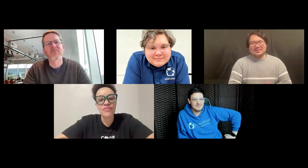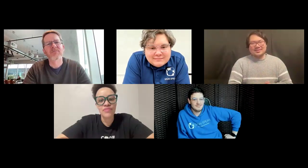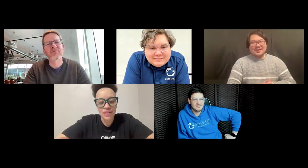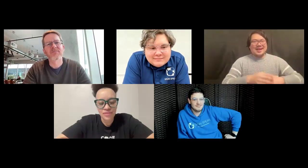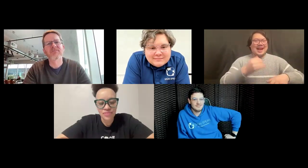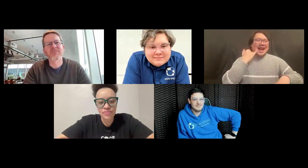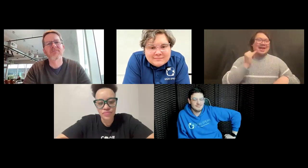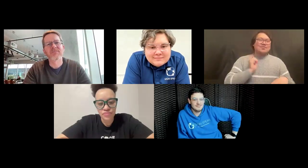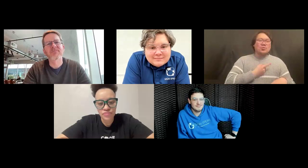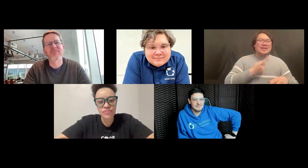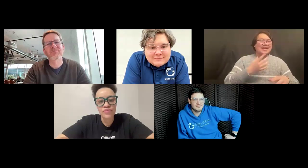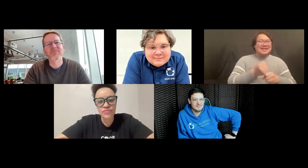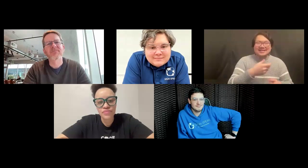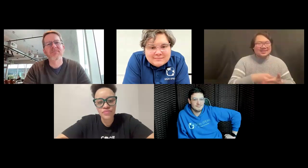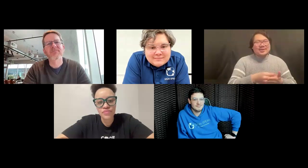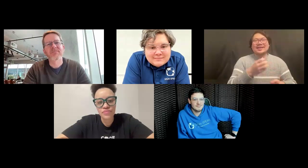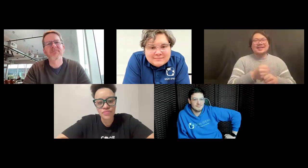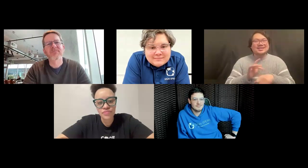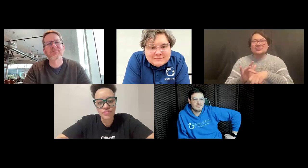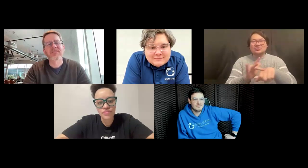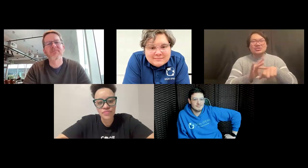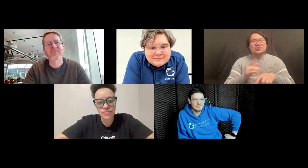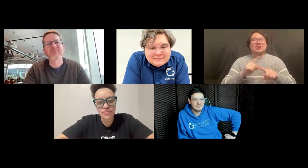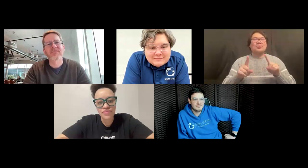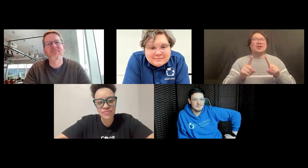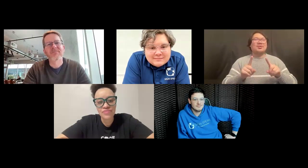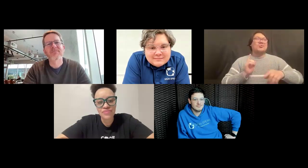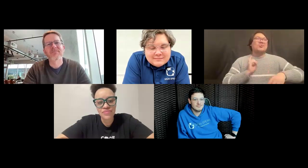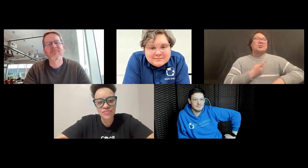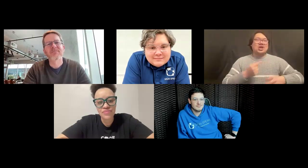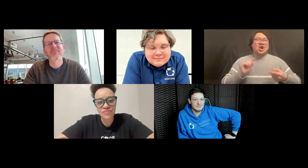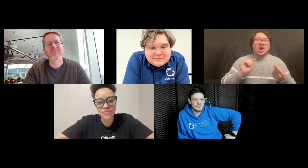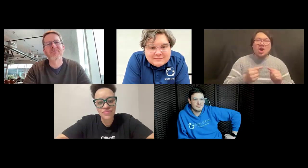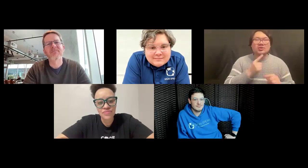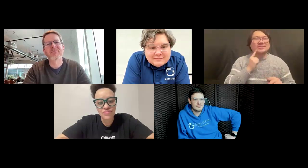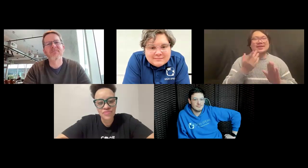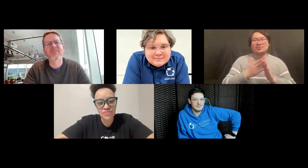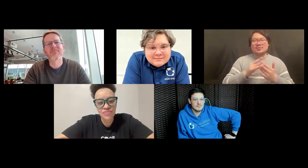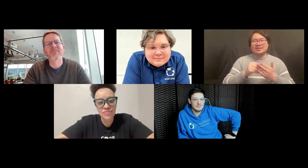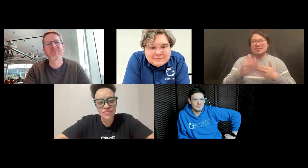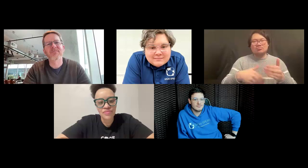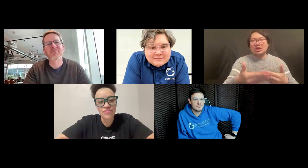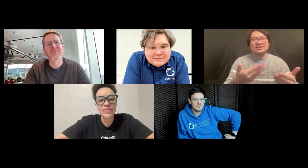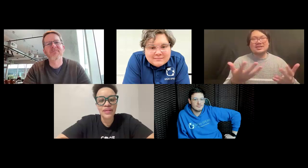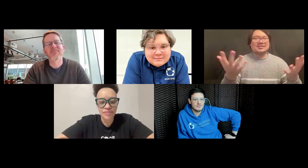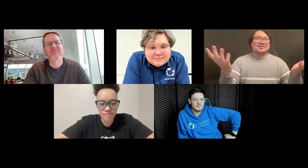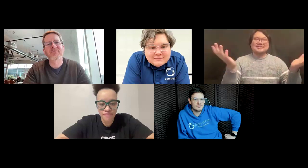right? We can't do it without them. And if we get a profit or whatnot, then we're actually hurting the deaf community in